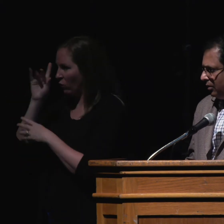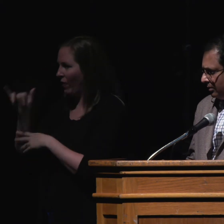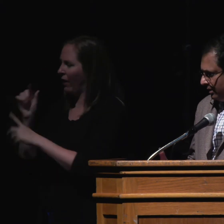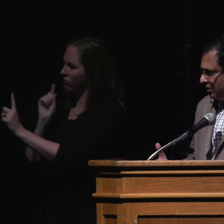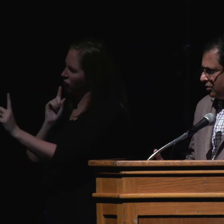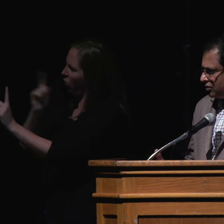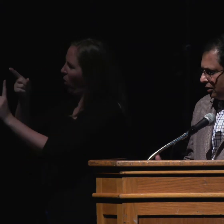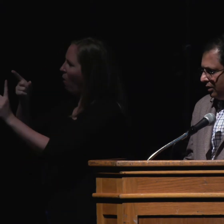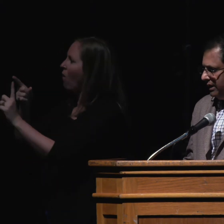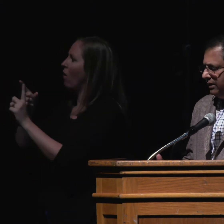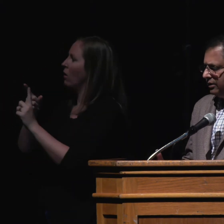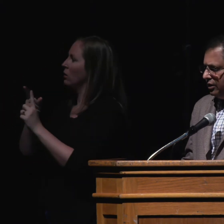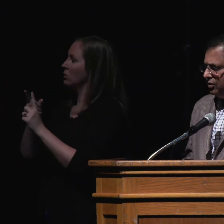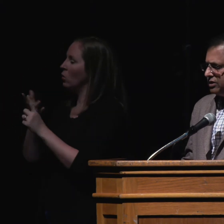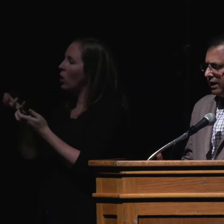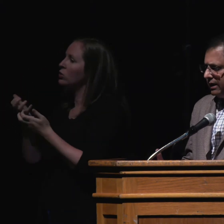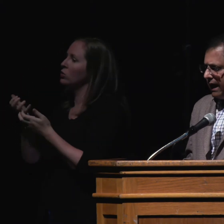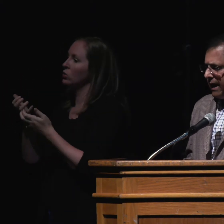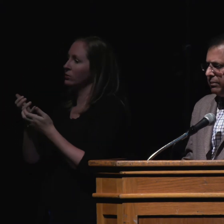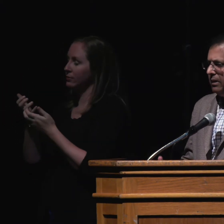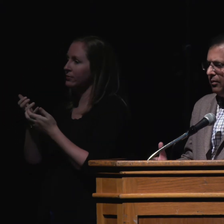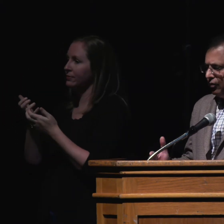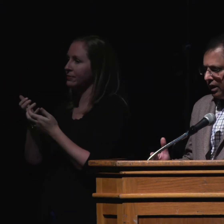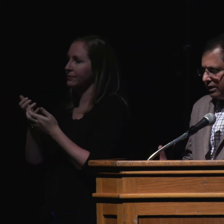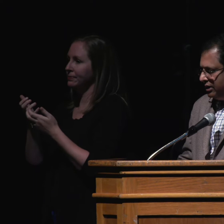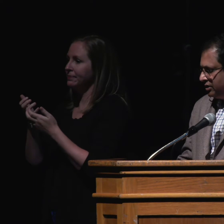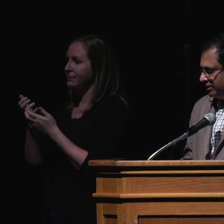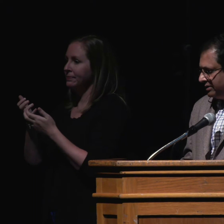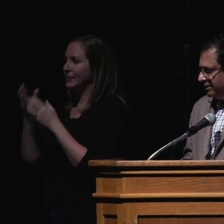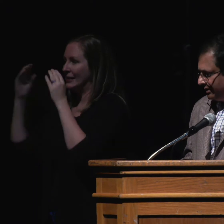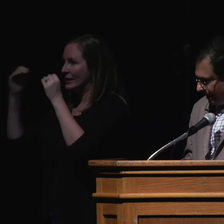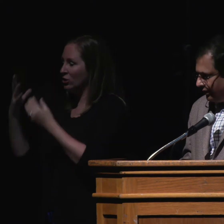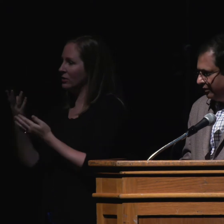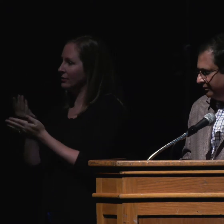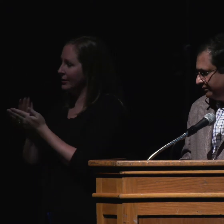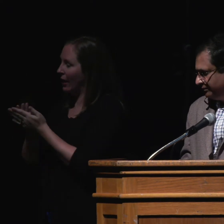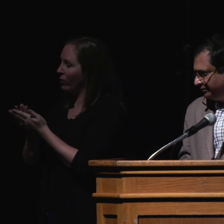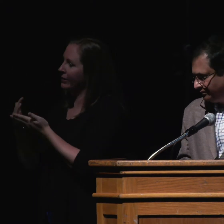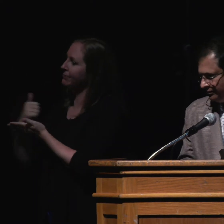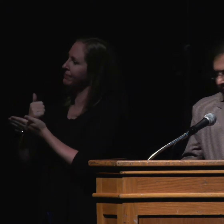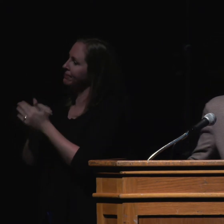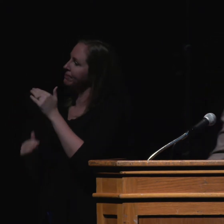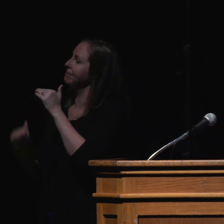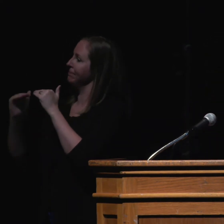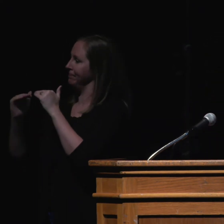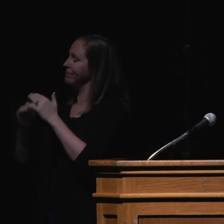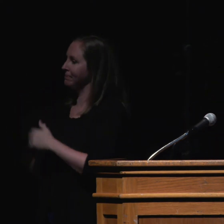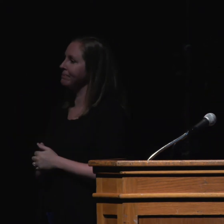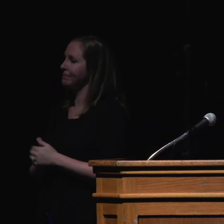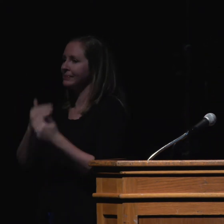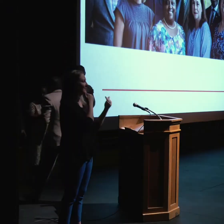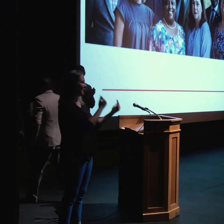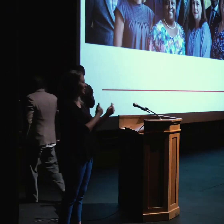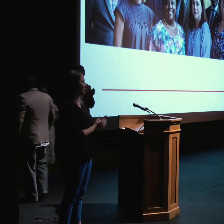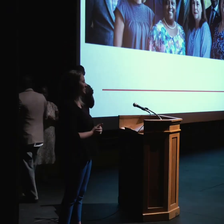is our goal, to slowly reduce that gap for our teachers. Thank you.